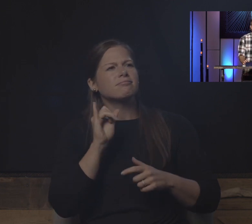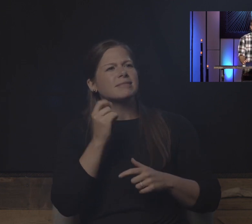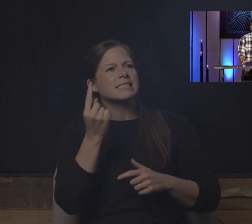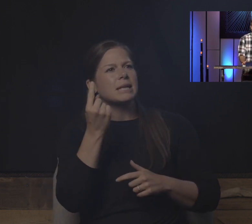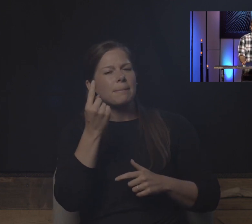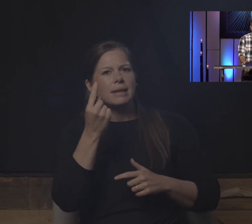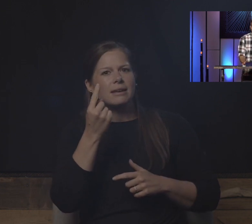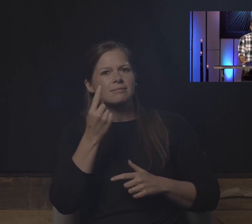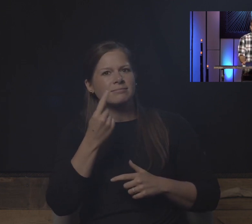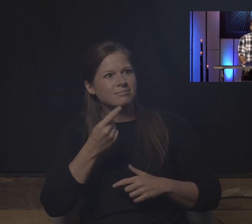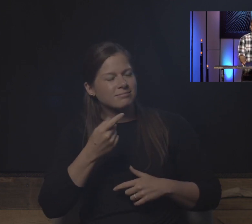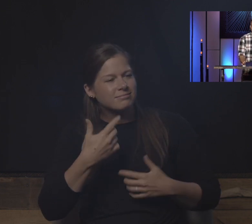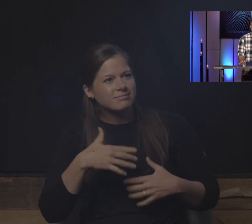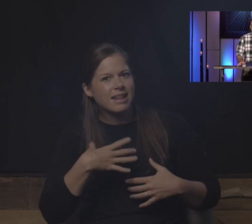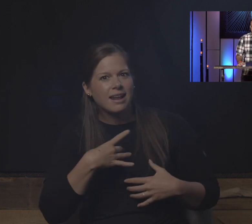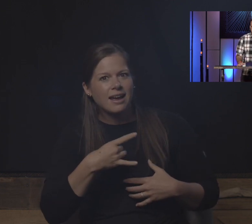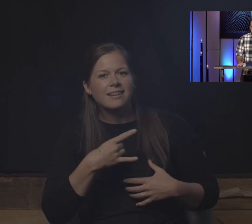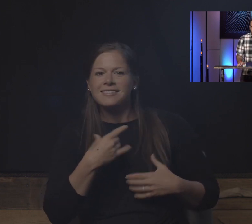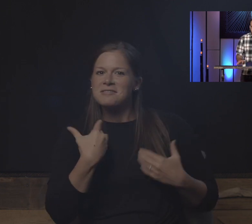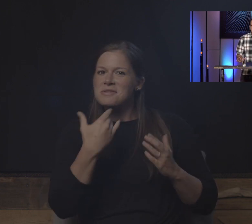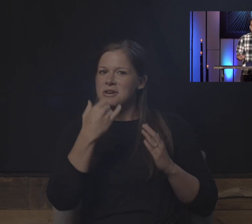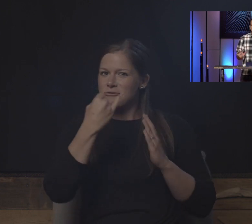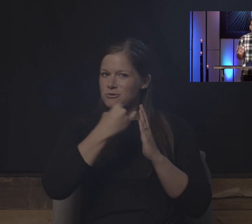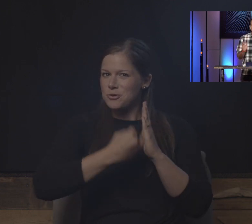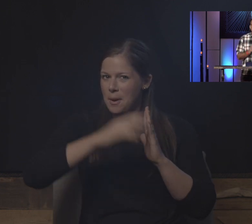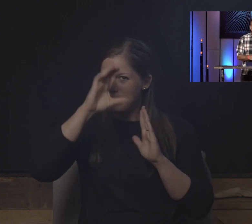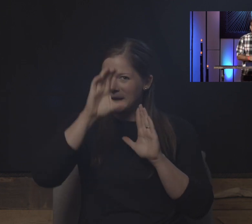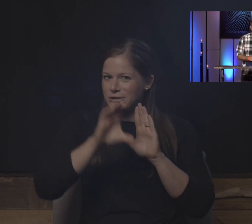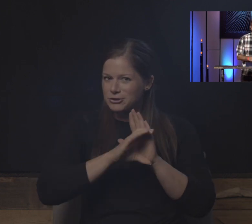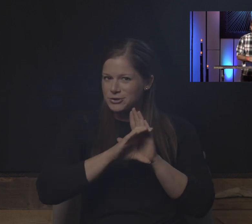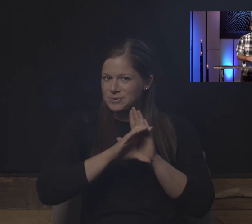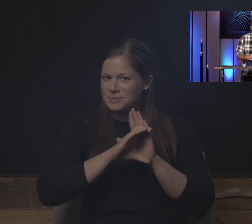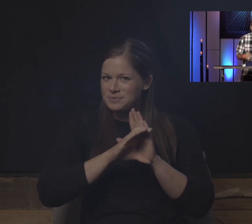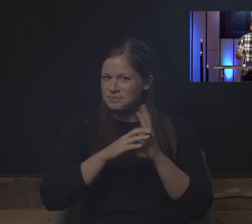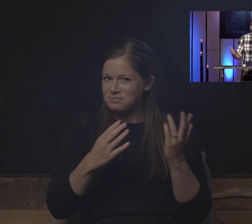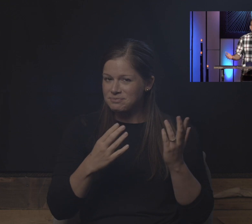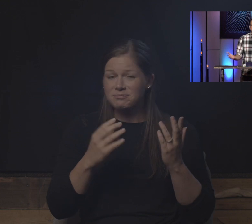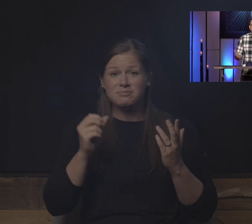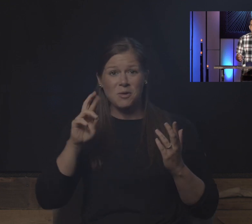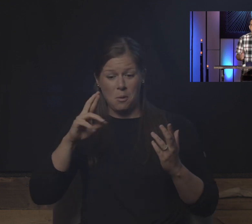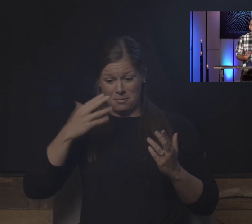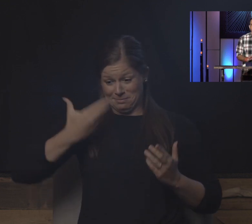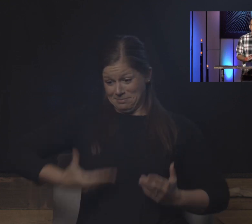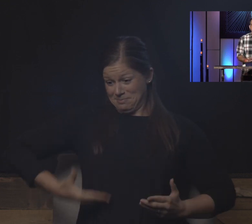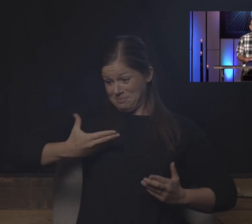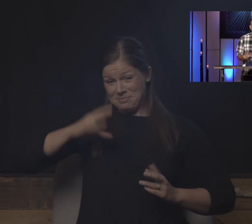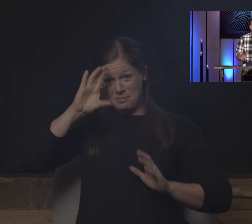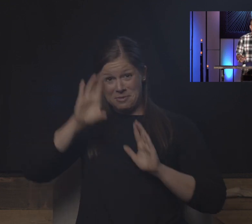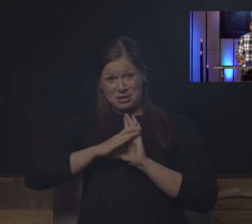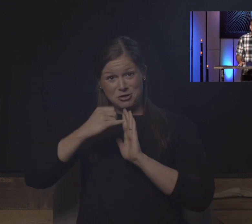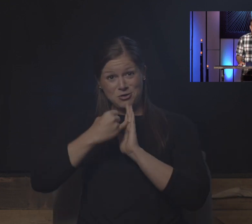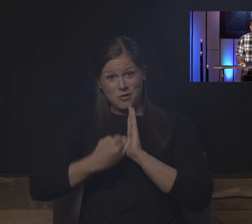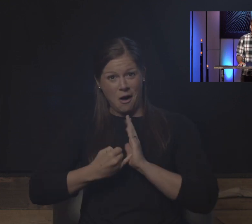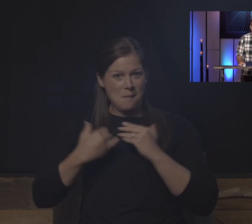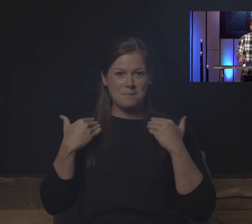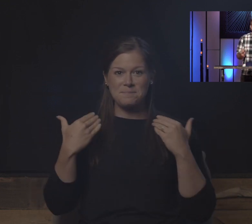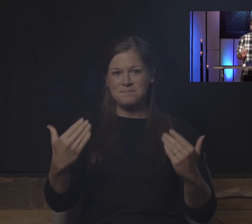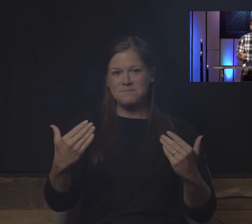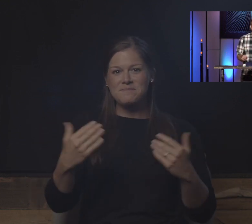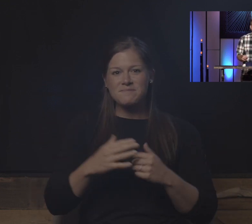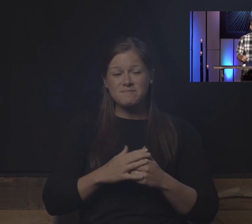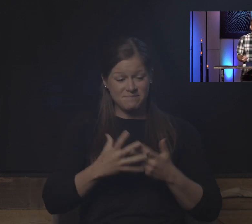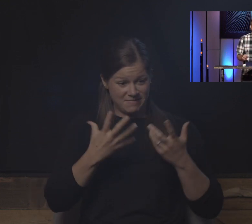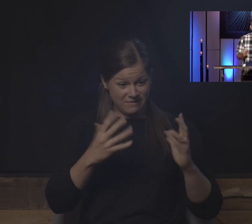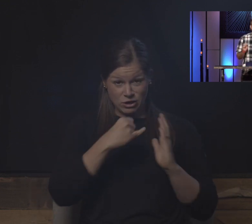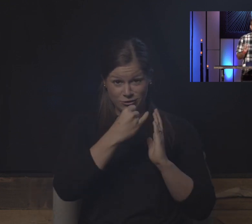picture of me preaching this message, whatever. Then, when it's over, ask your mom or your dad to post it on social media with